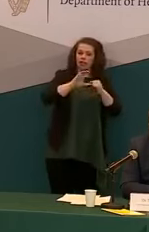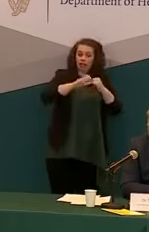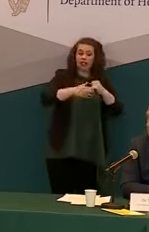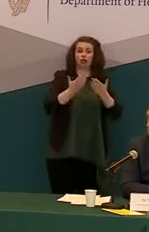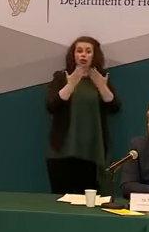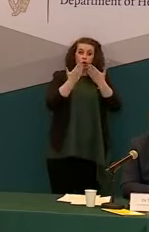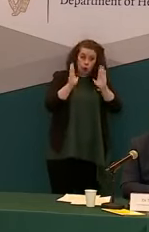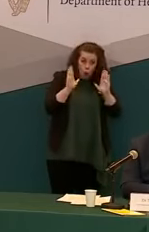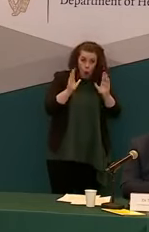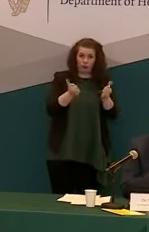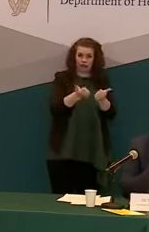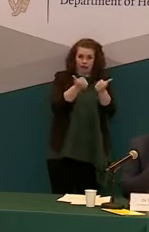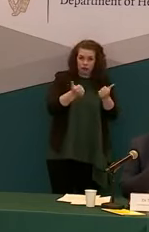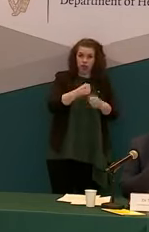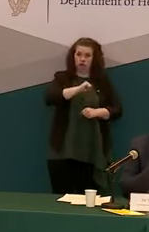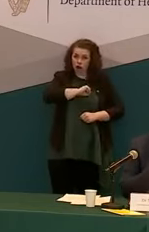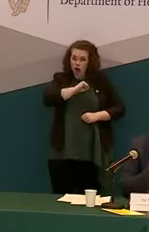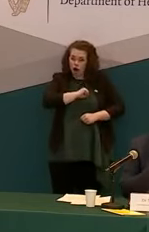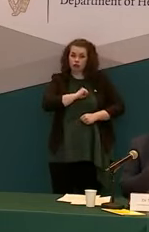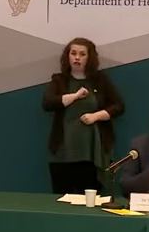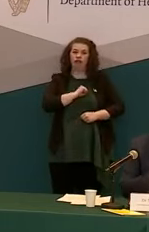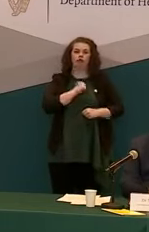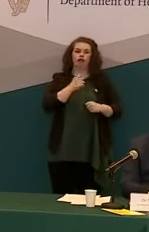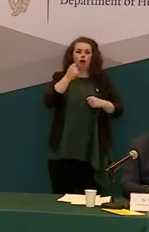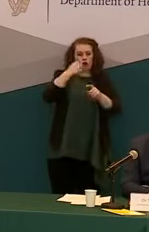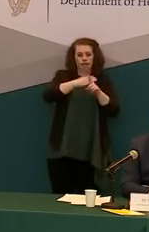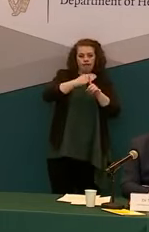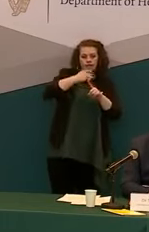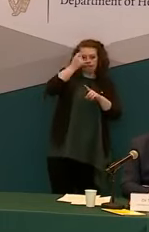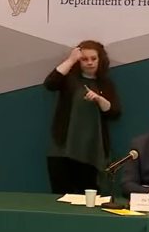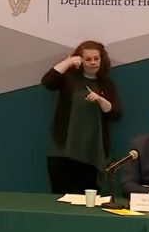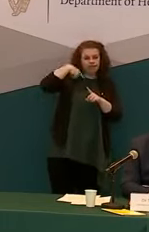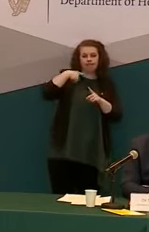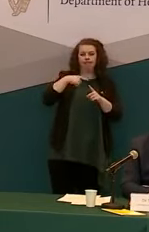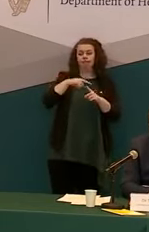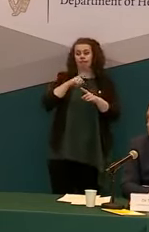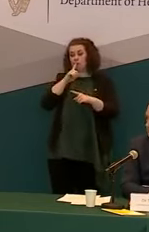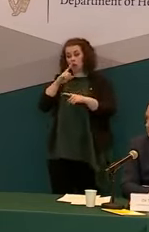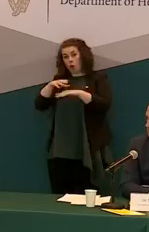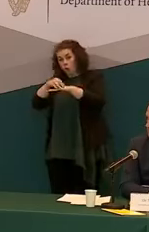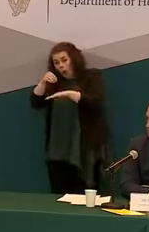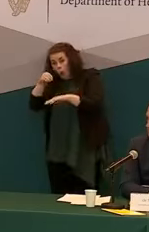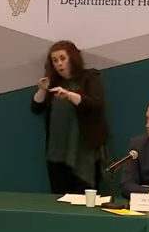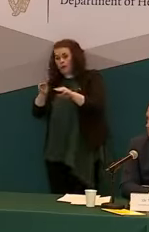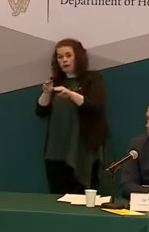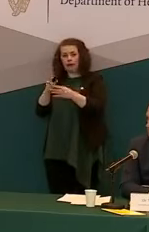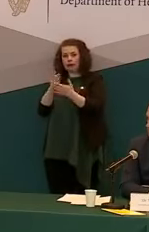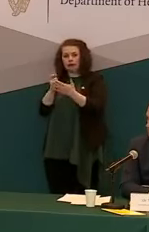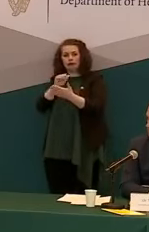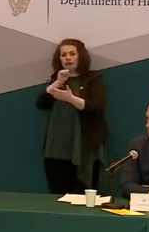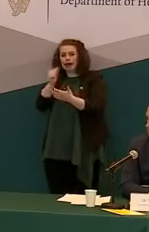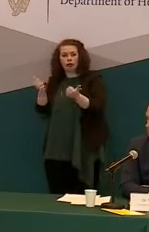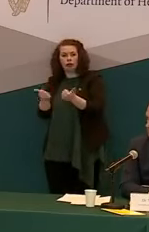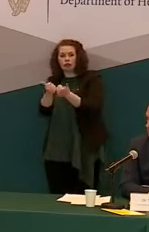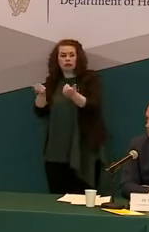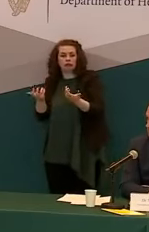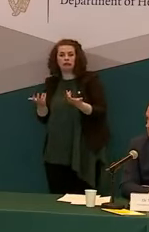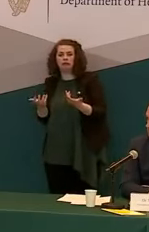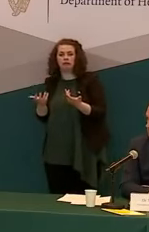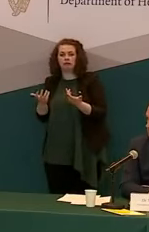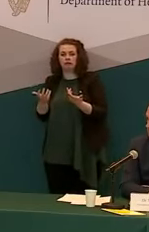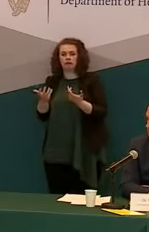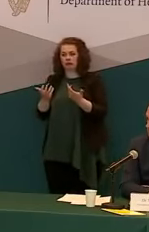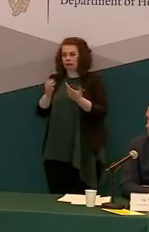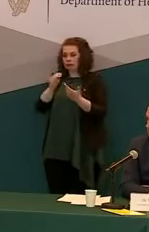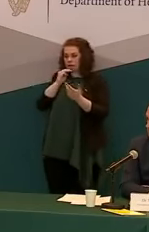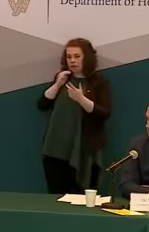be absent and may present either asymptomatically or in the context of a general going off or falls or a